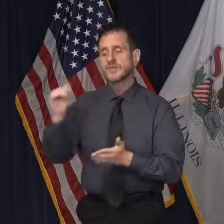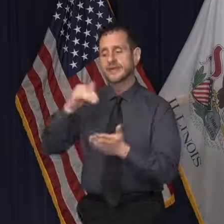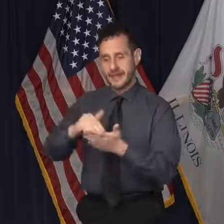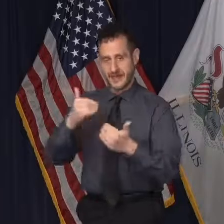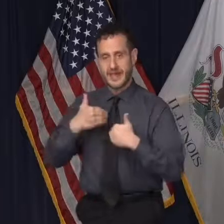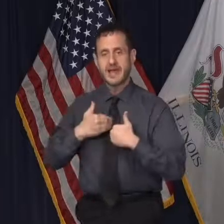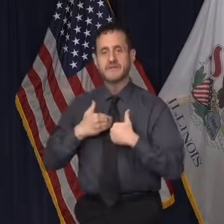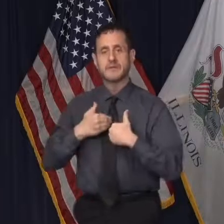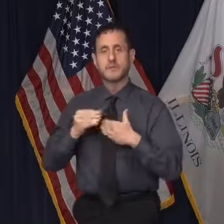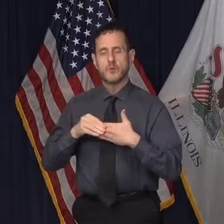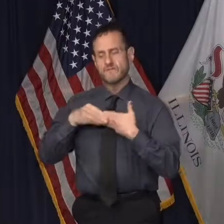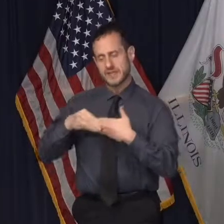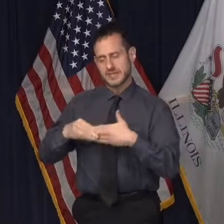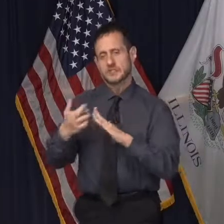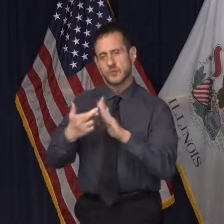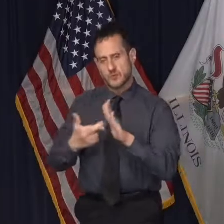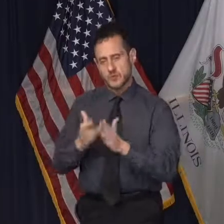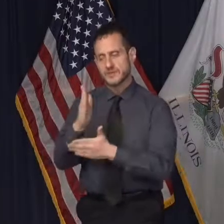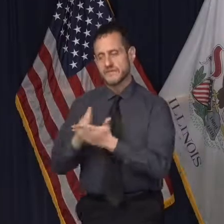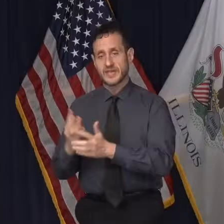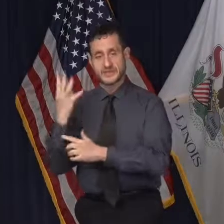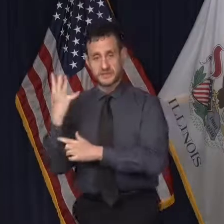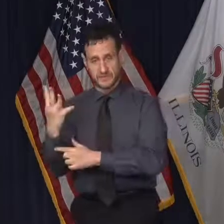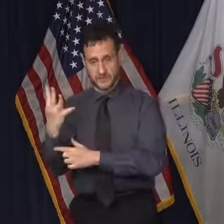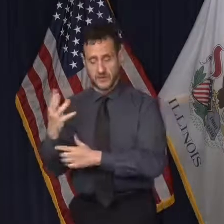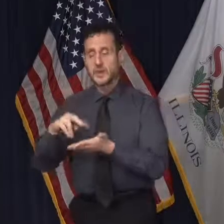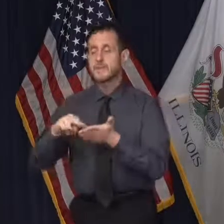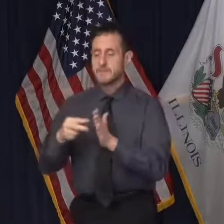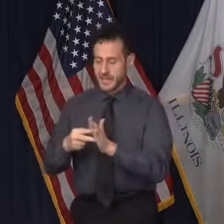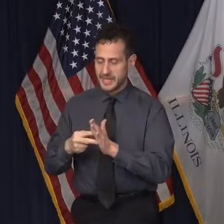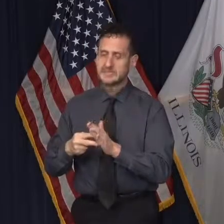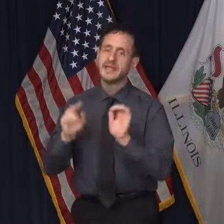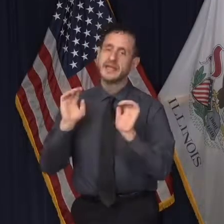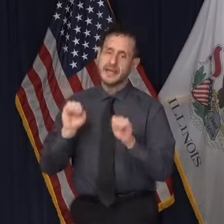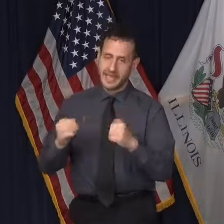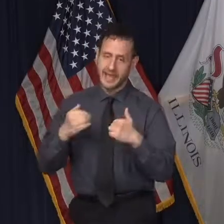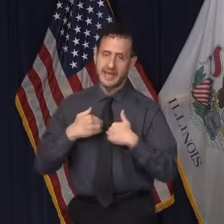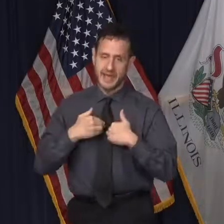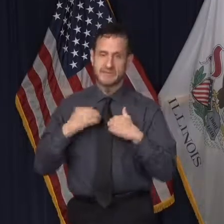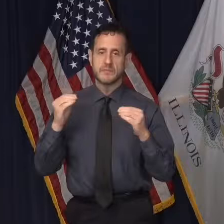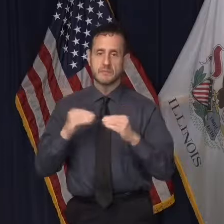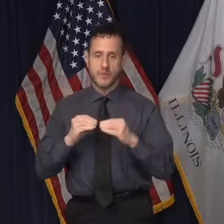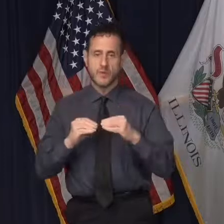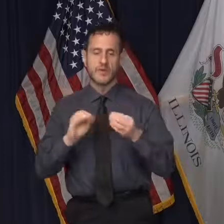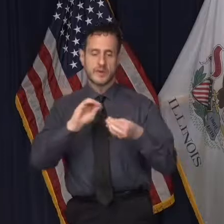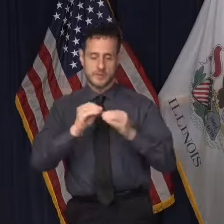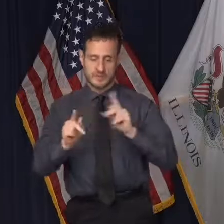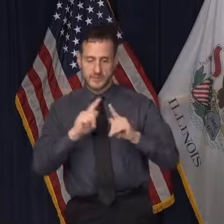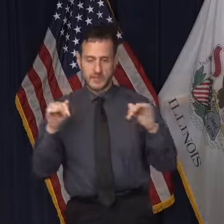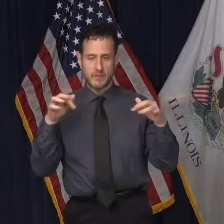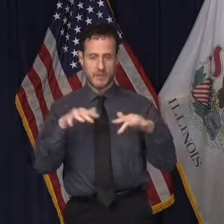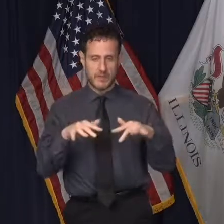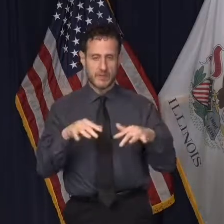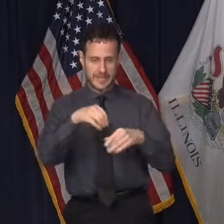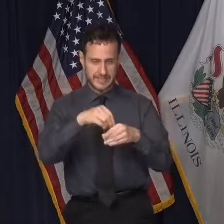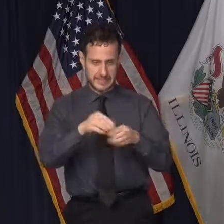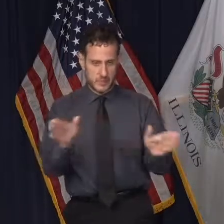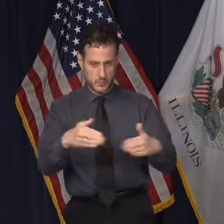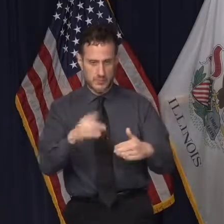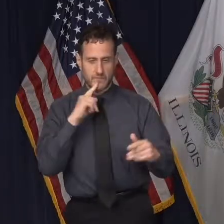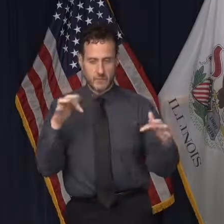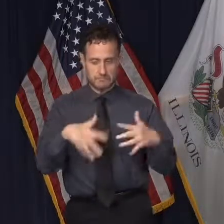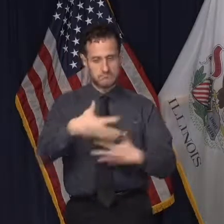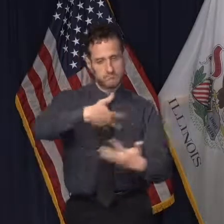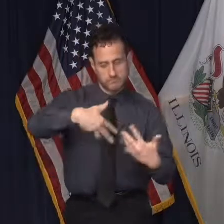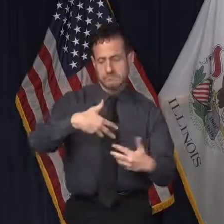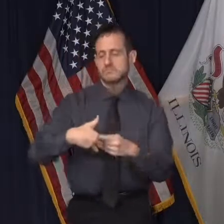4 mitigations, which would mean higher indoor capacity limits for gatherings and businesses like restaurants and